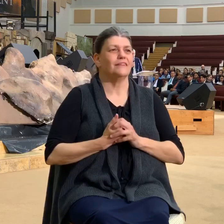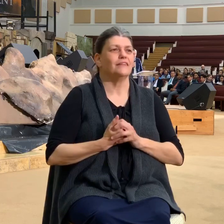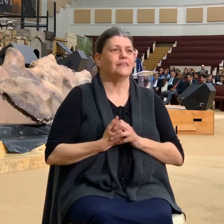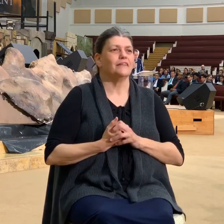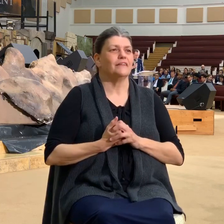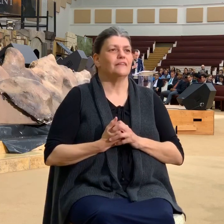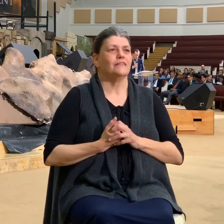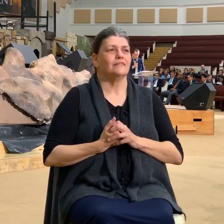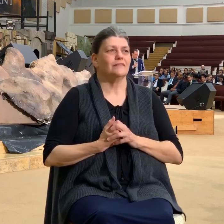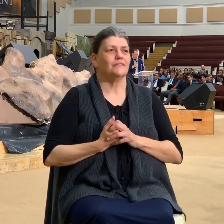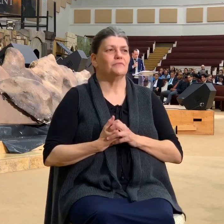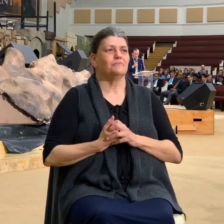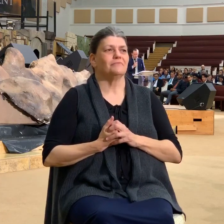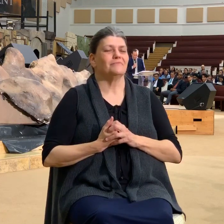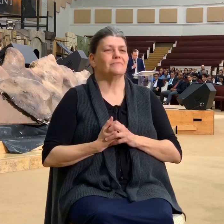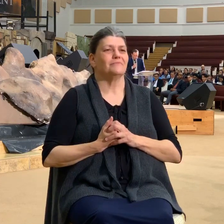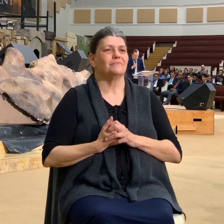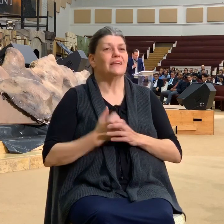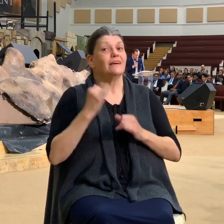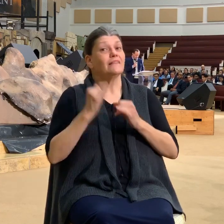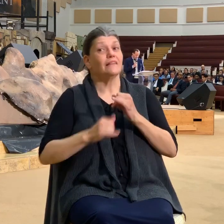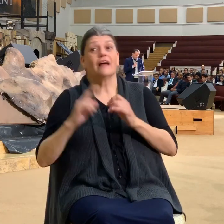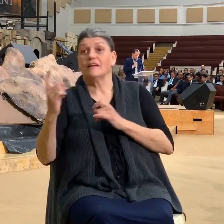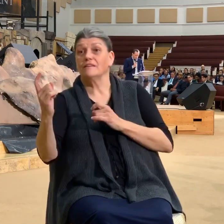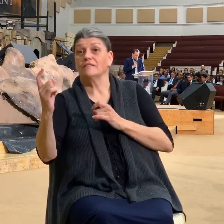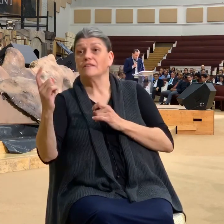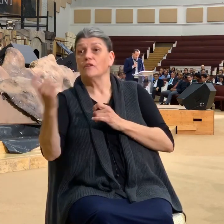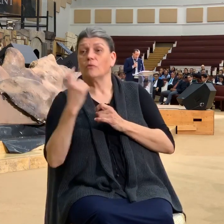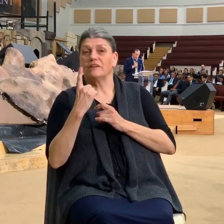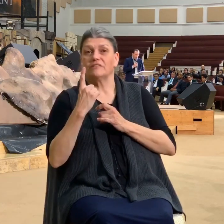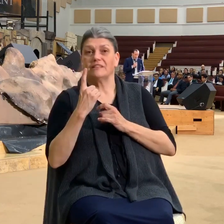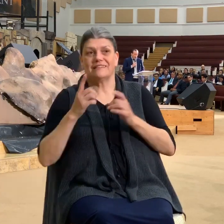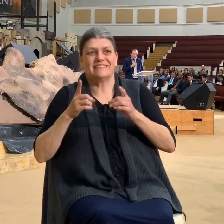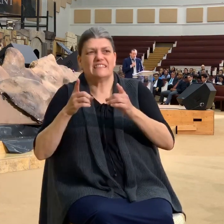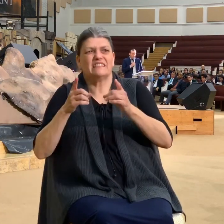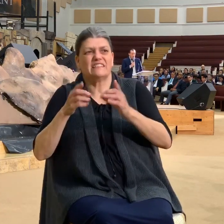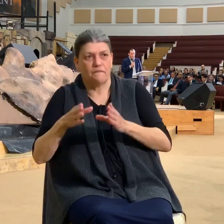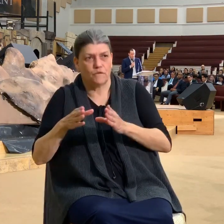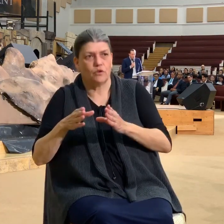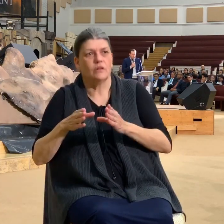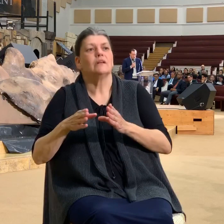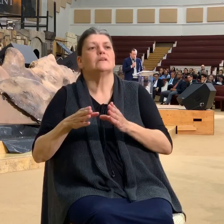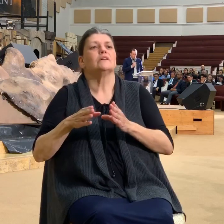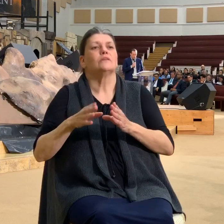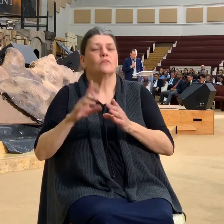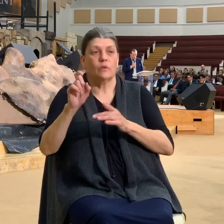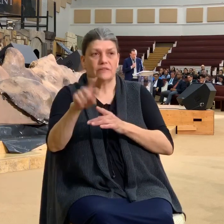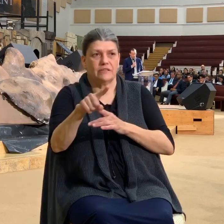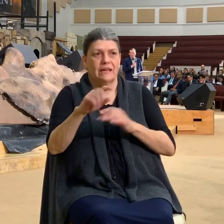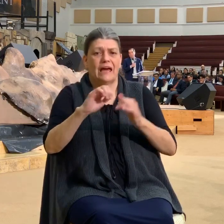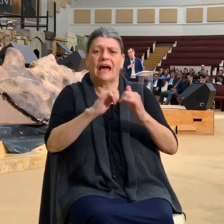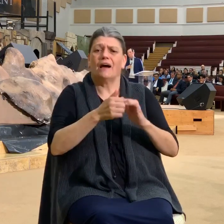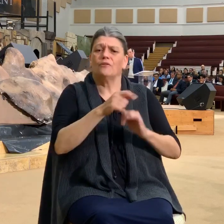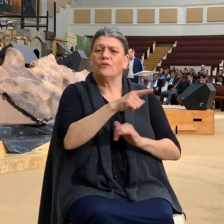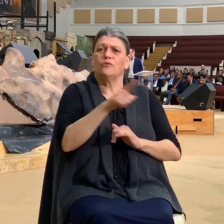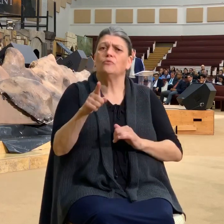This last question falls under discipleship. Question. How do we determine the will of